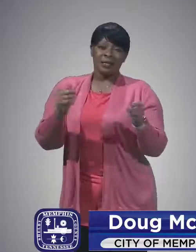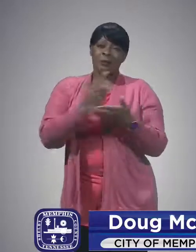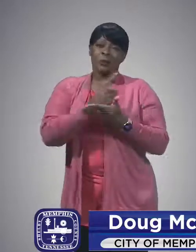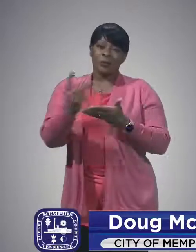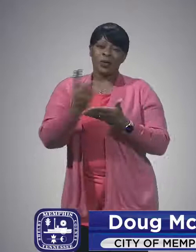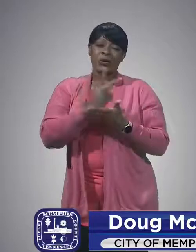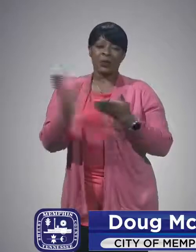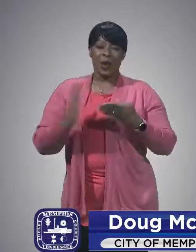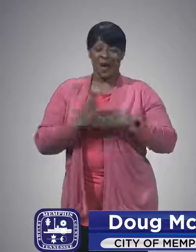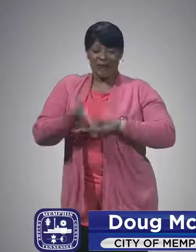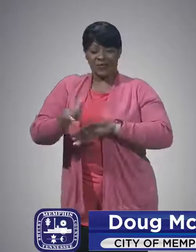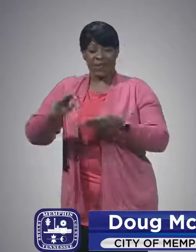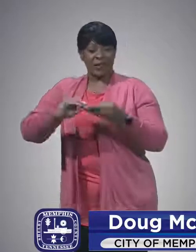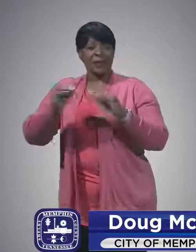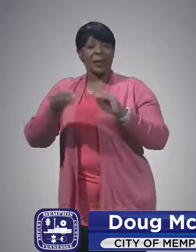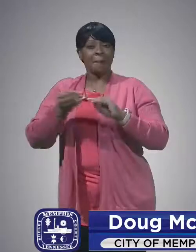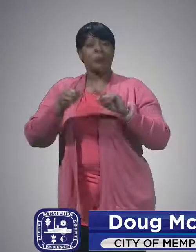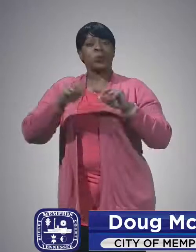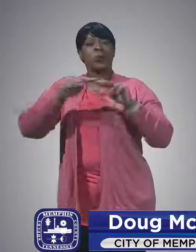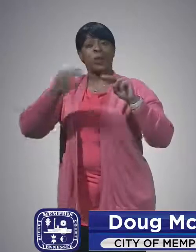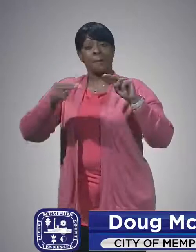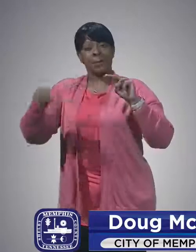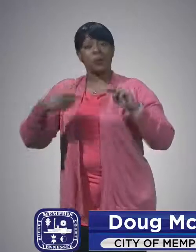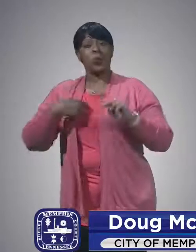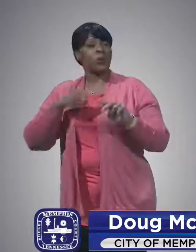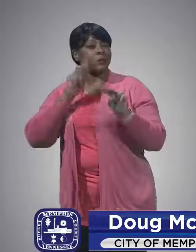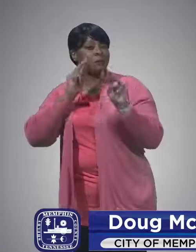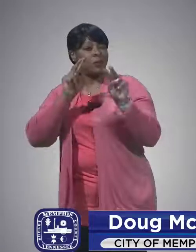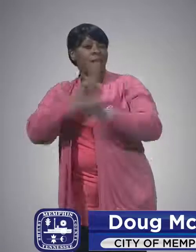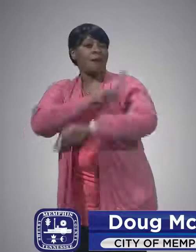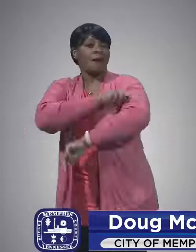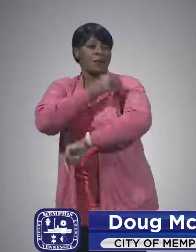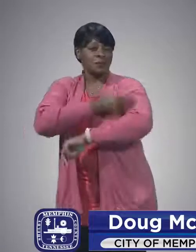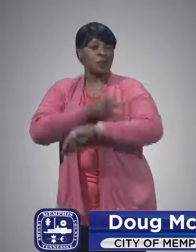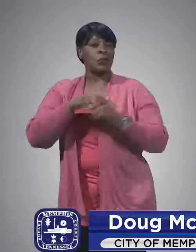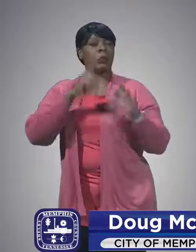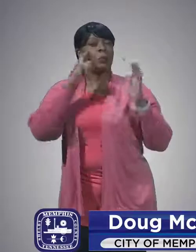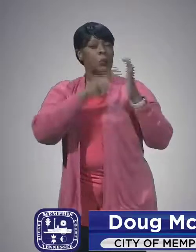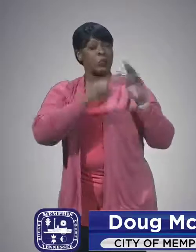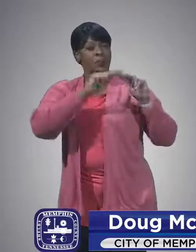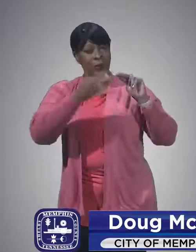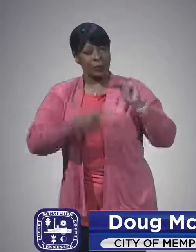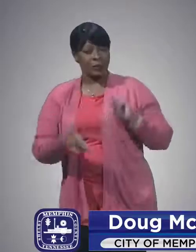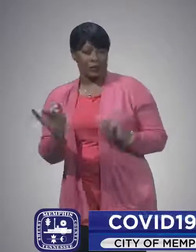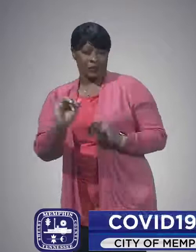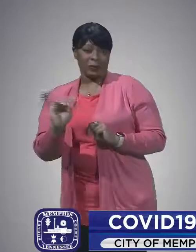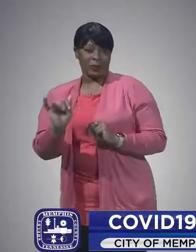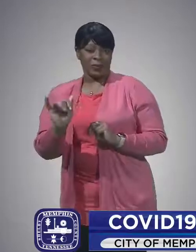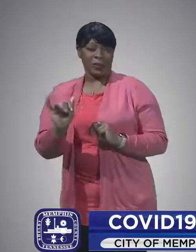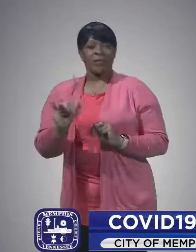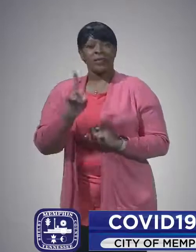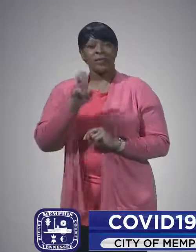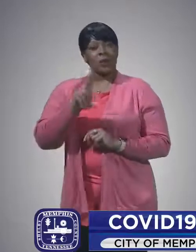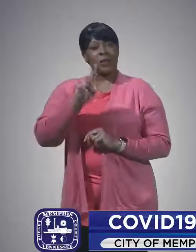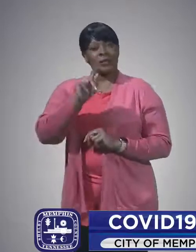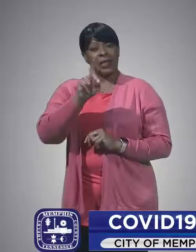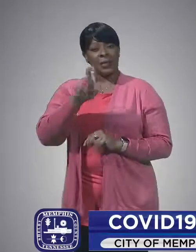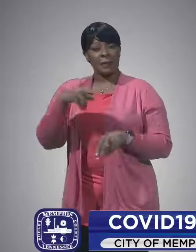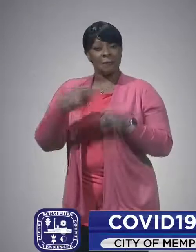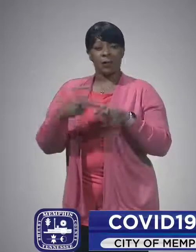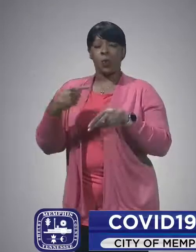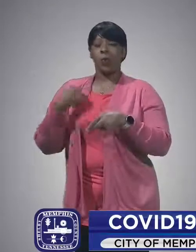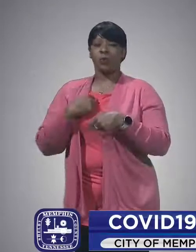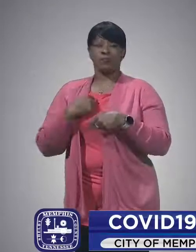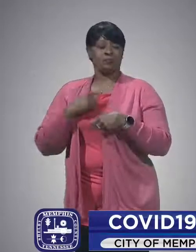or two after that number starts coming down that we would expect our hospitalizations to start coming down. So Dr. Taylor mentioned that we are stressed